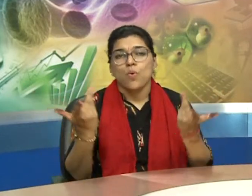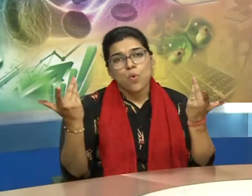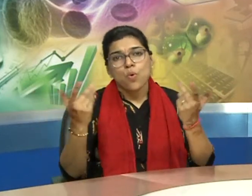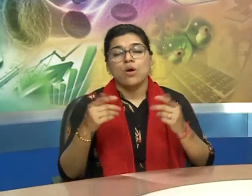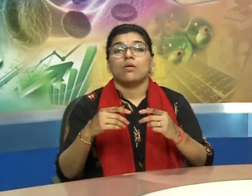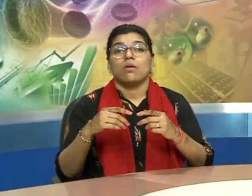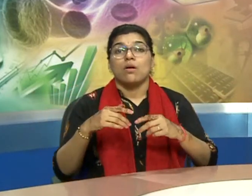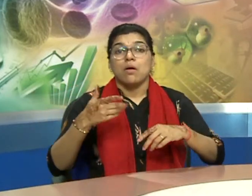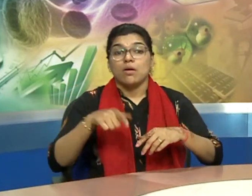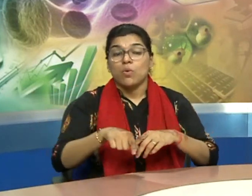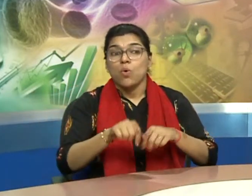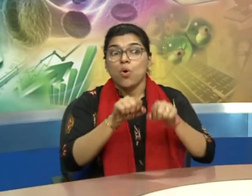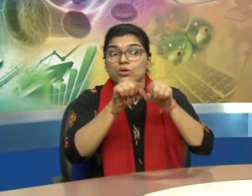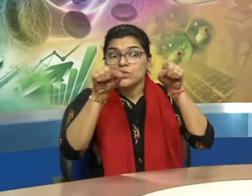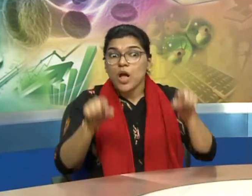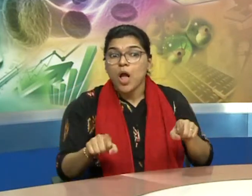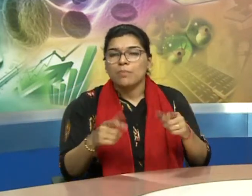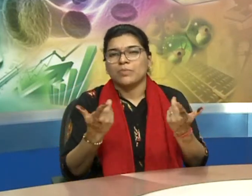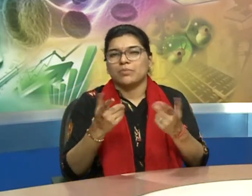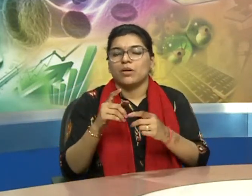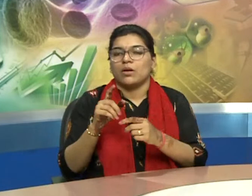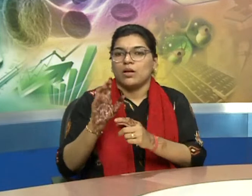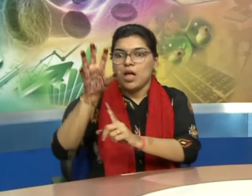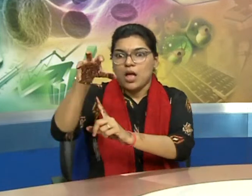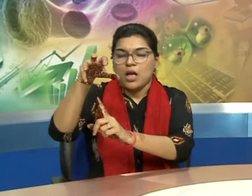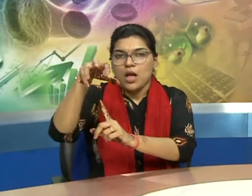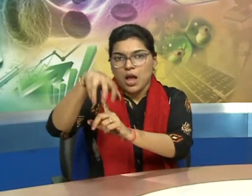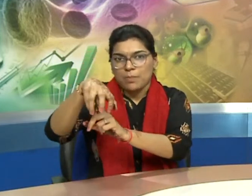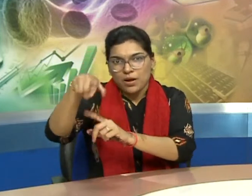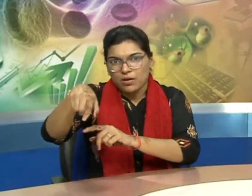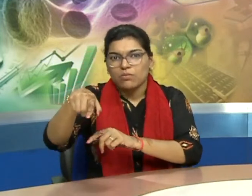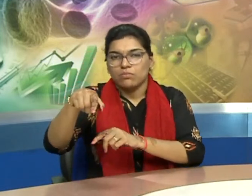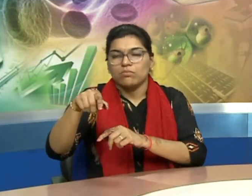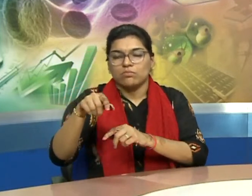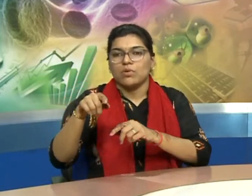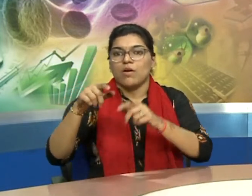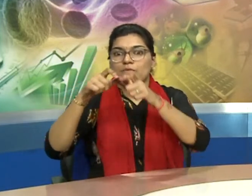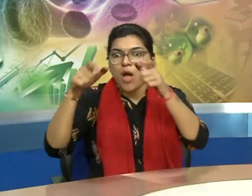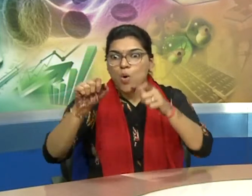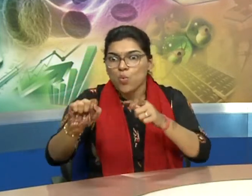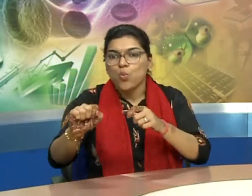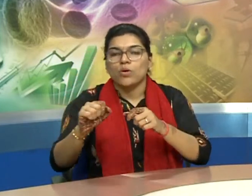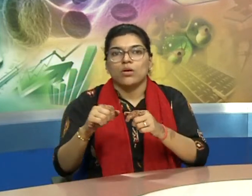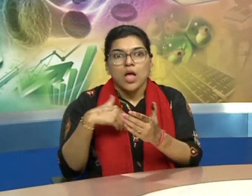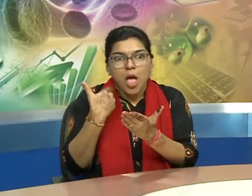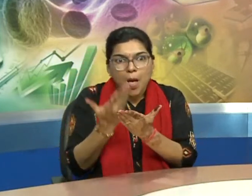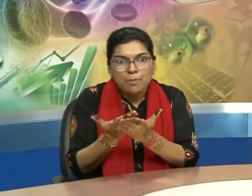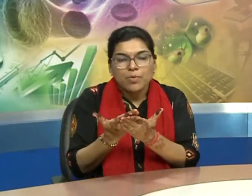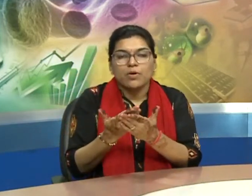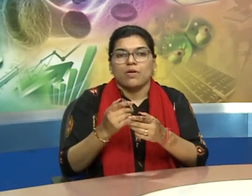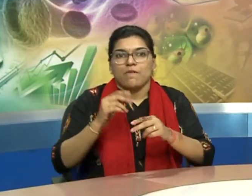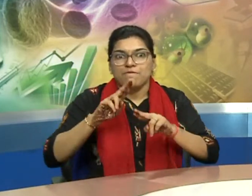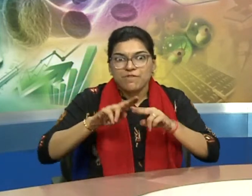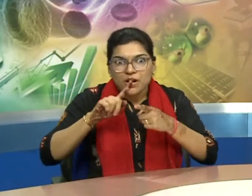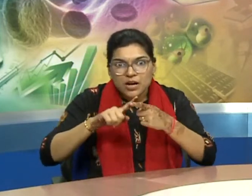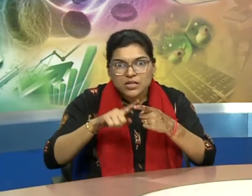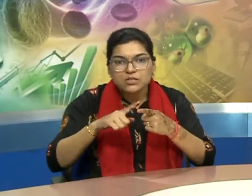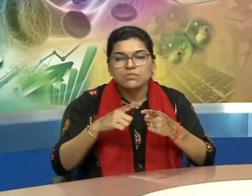are maintenance of newspaper clippings, and then 11th is maintenance of